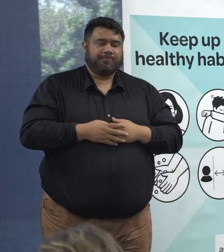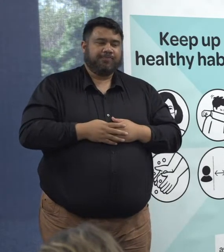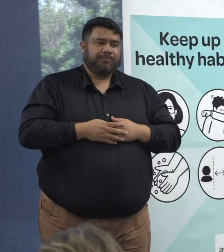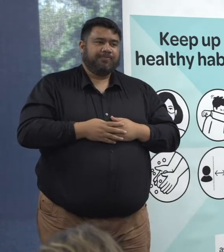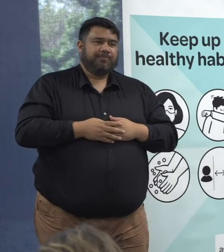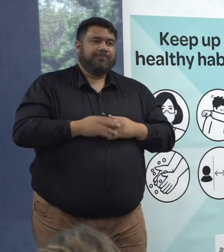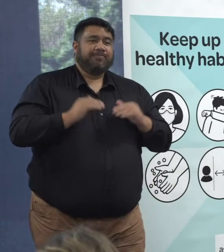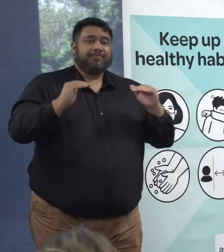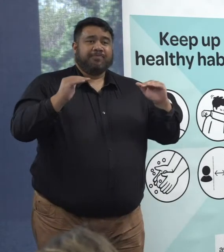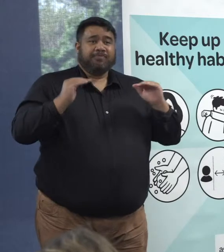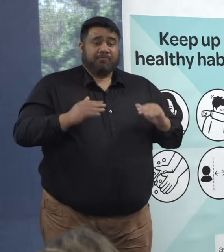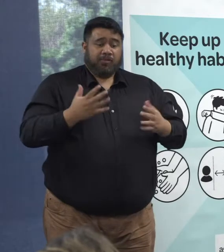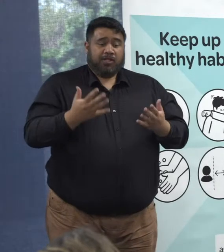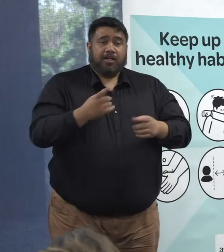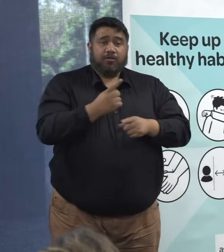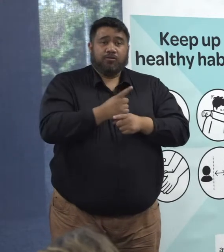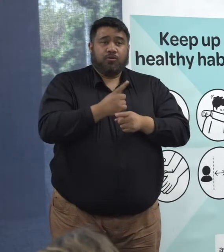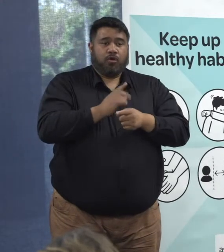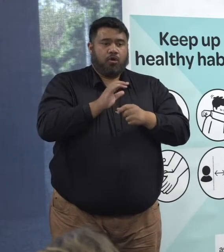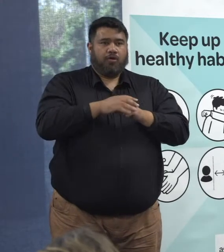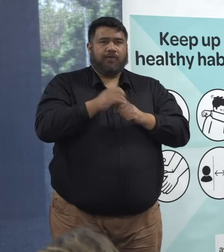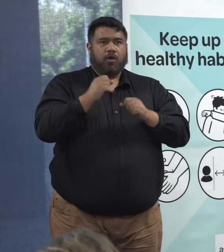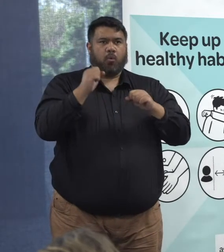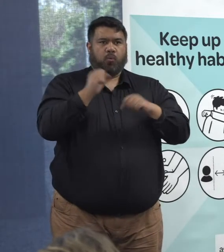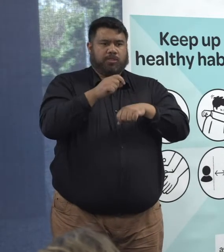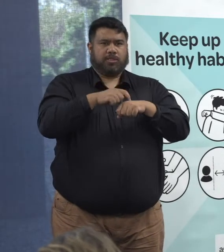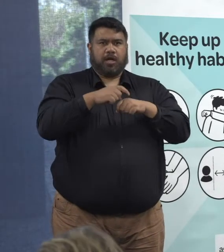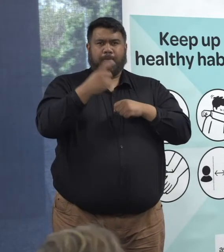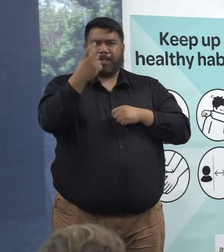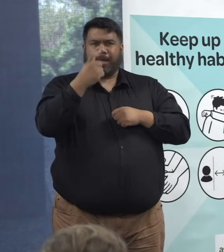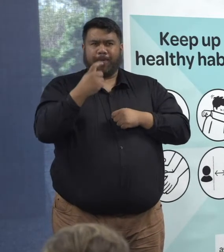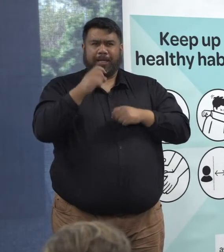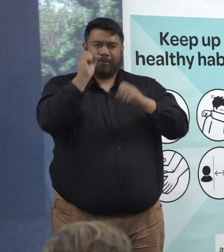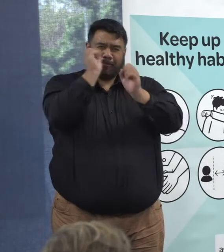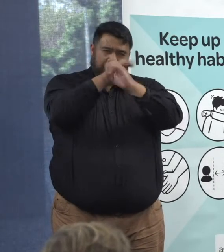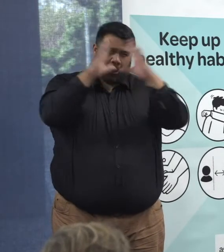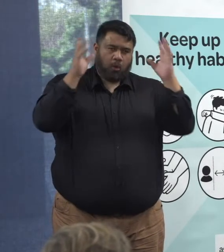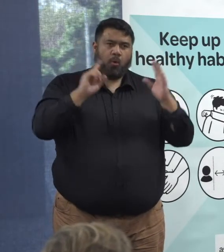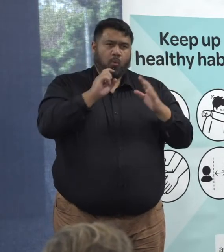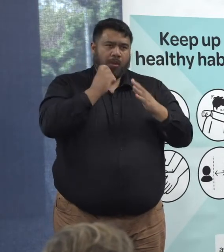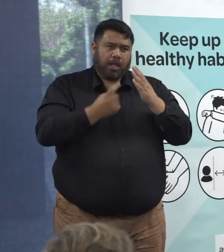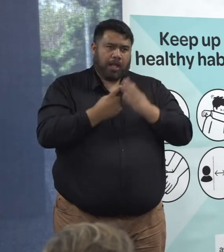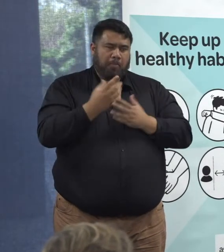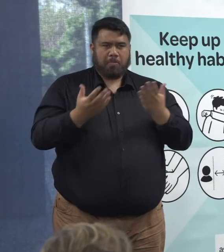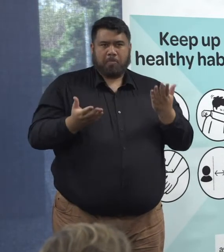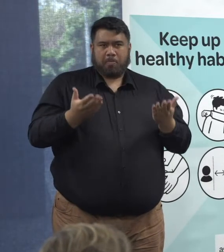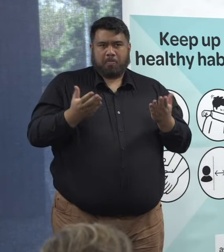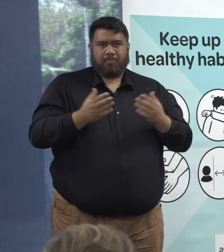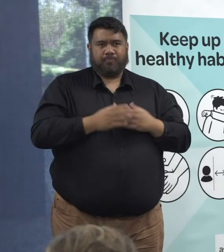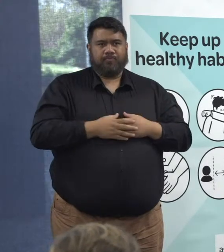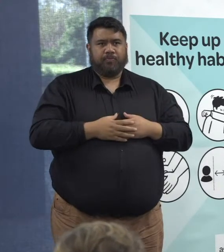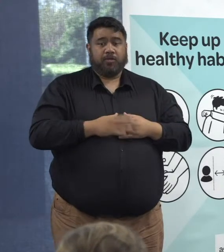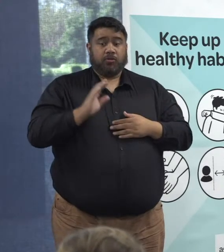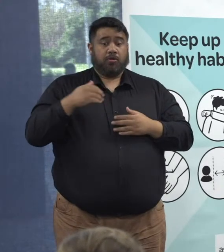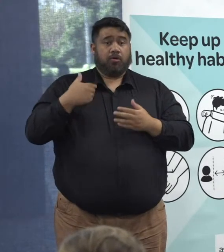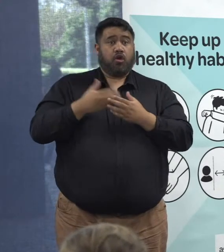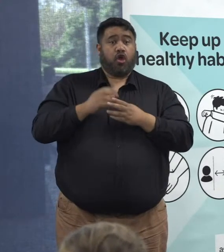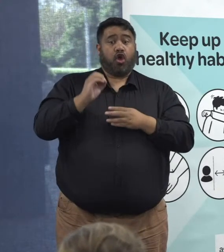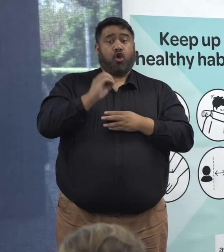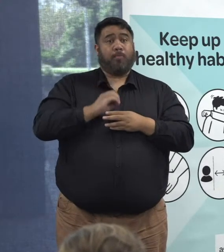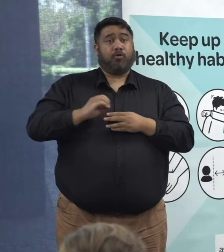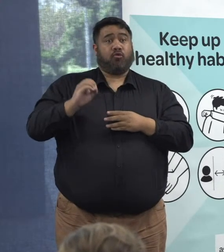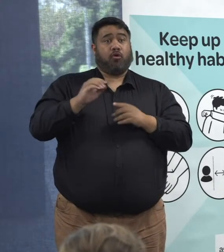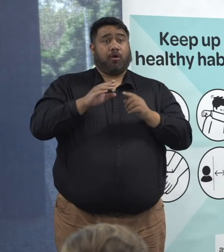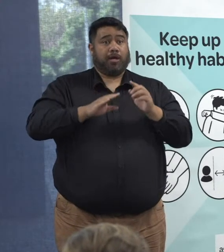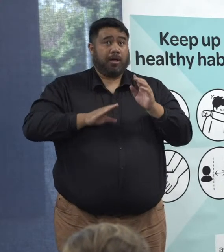little more on our winter modelling. We've passed the peak, it seems, of the current Omicron outbreak, but we are preparing, as that